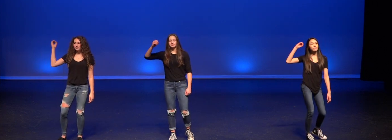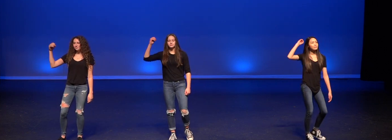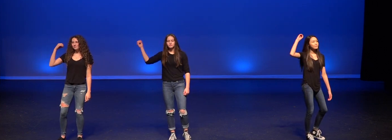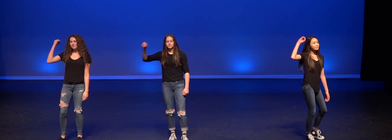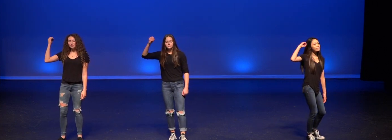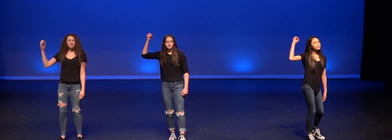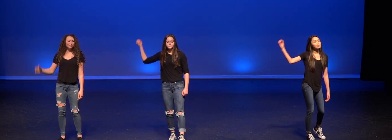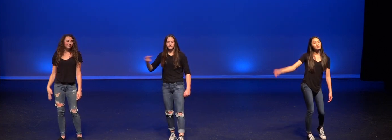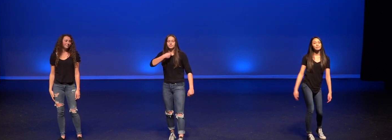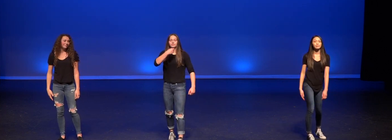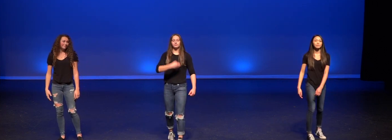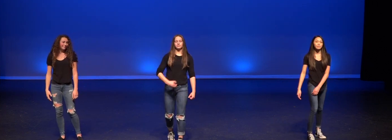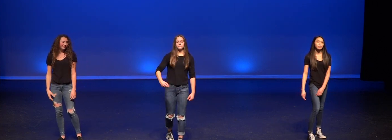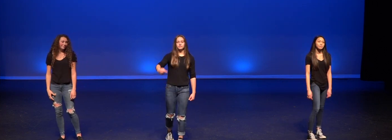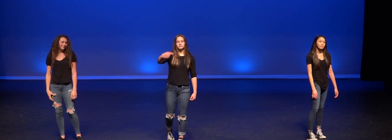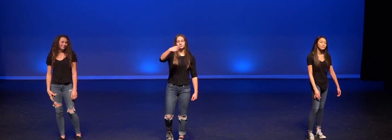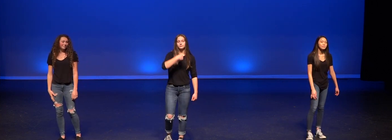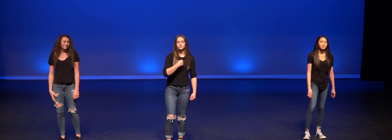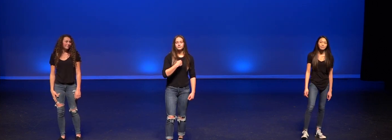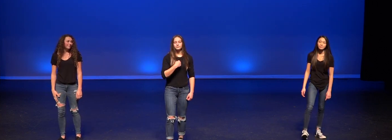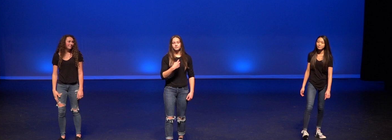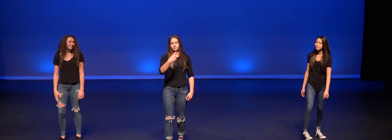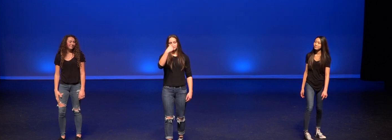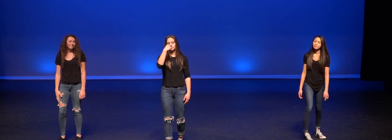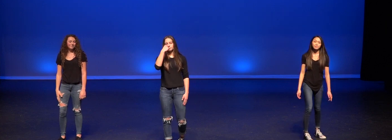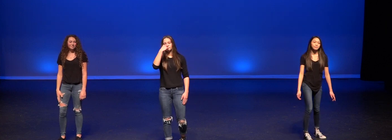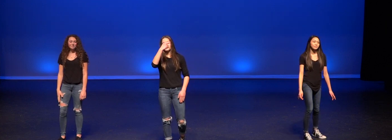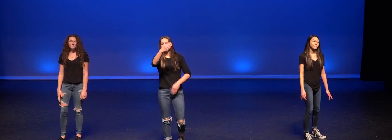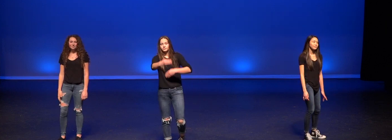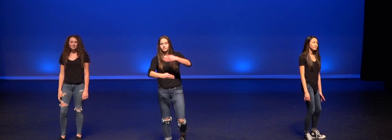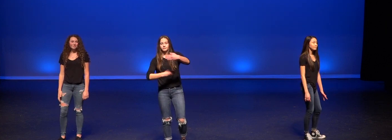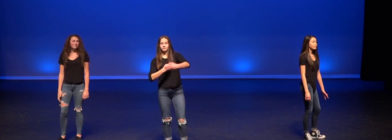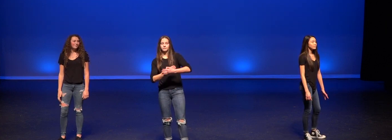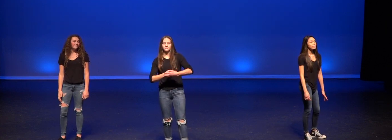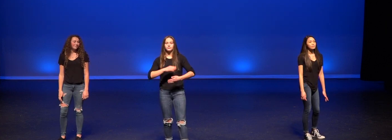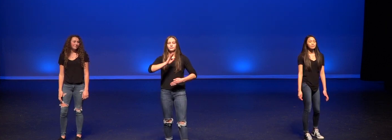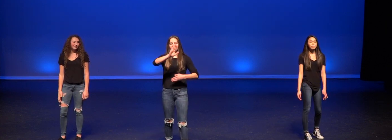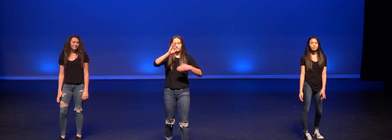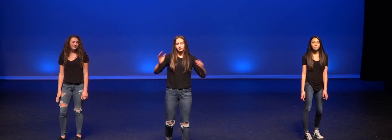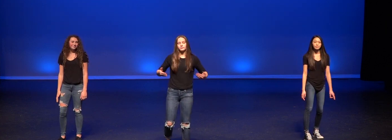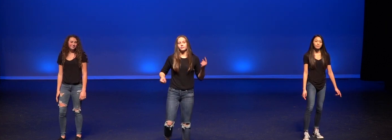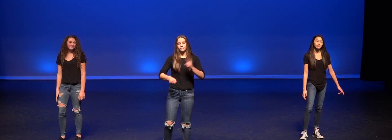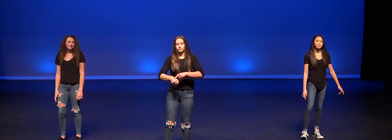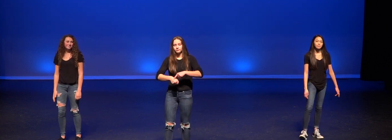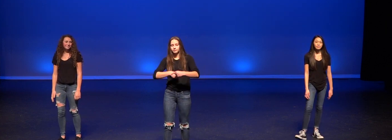Oh, I wish that I could awaken it. Yes, that they are.